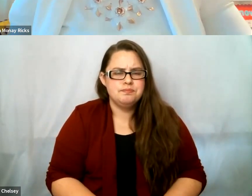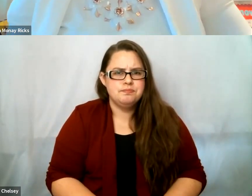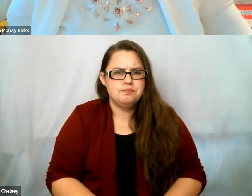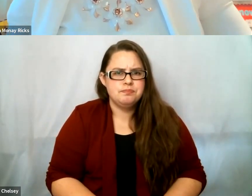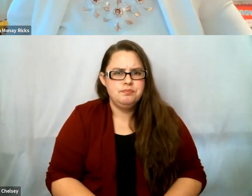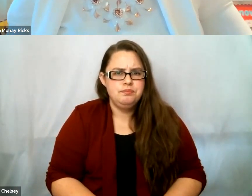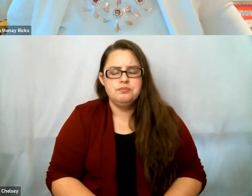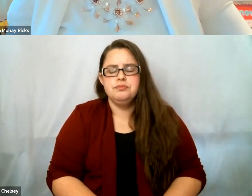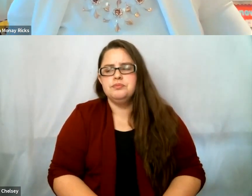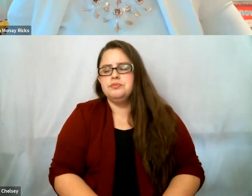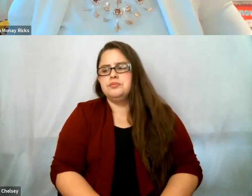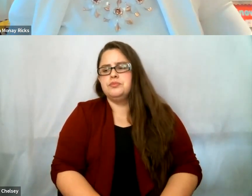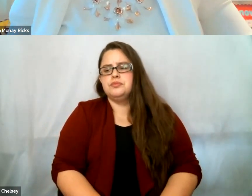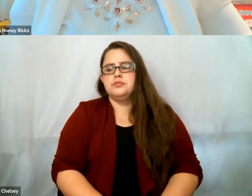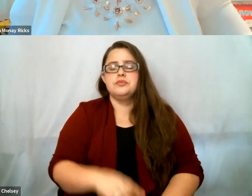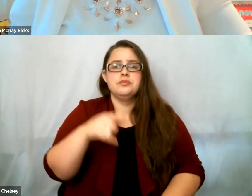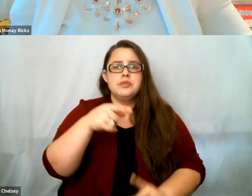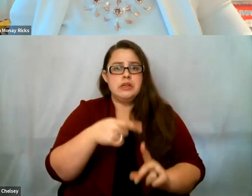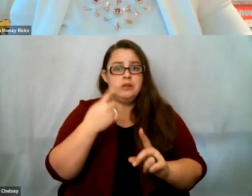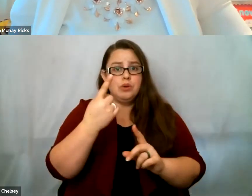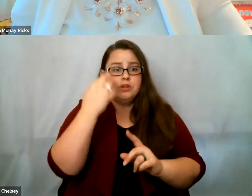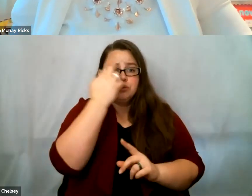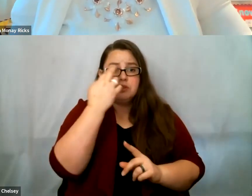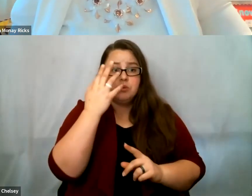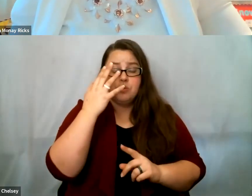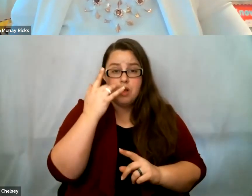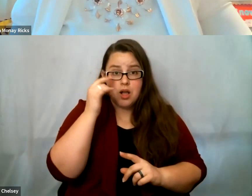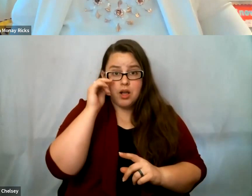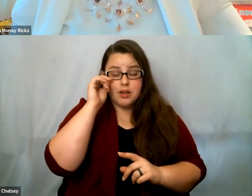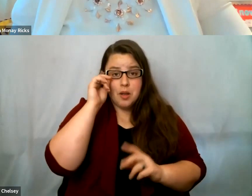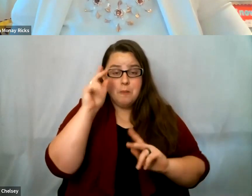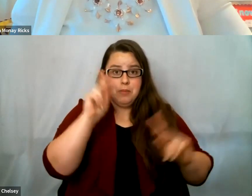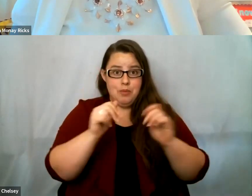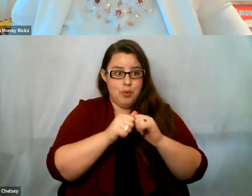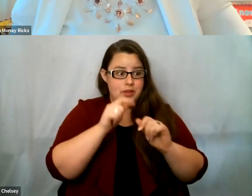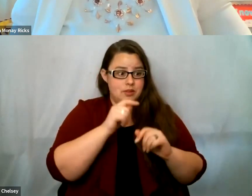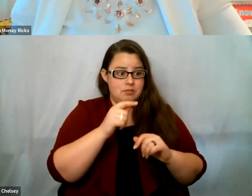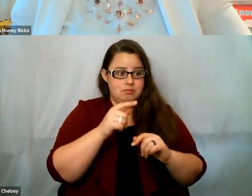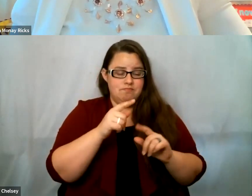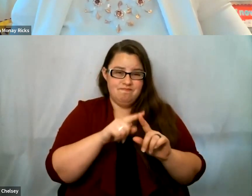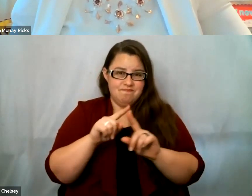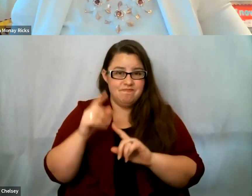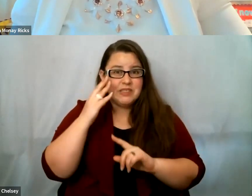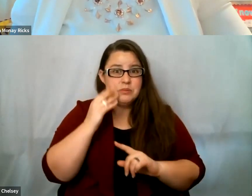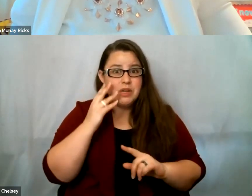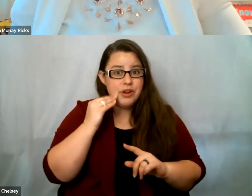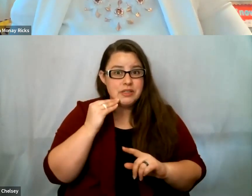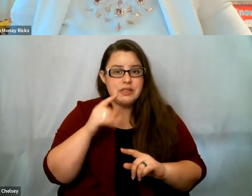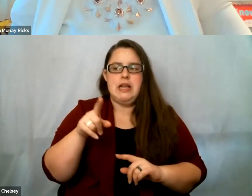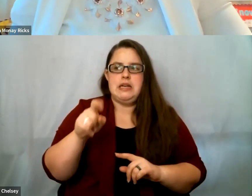this is one of the reasons why people who have these experiences need others